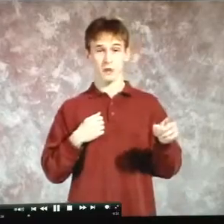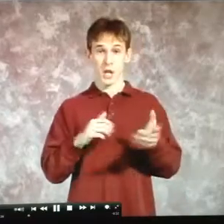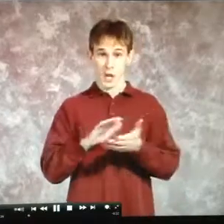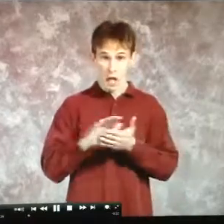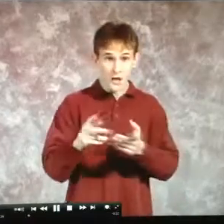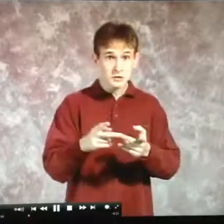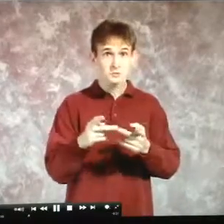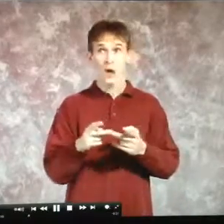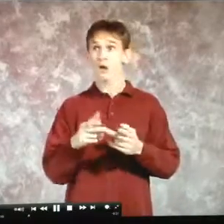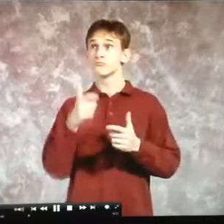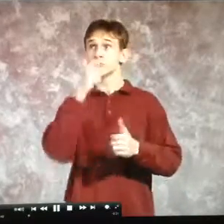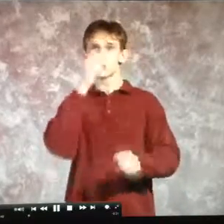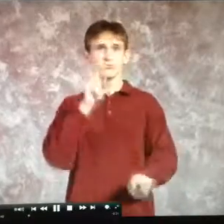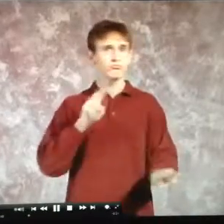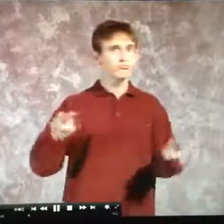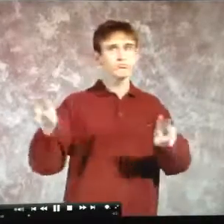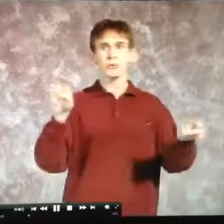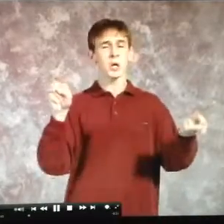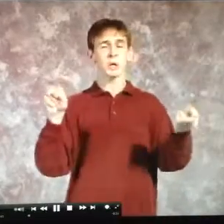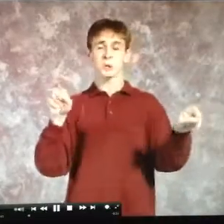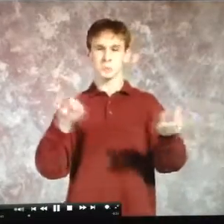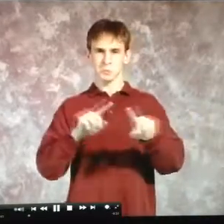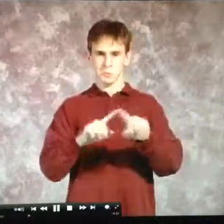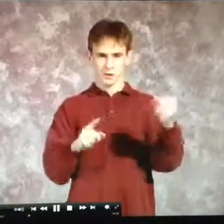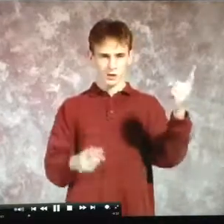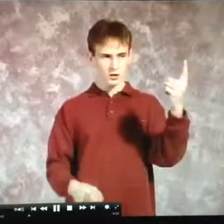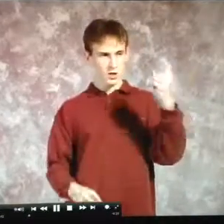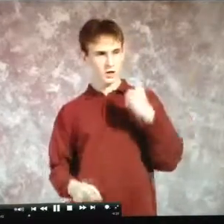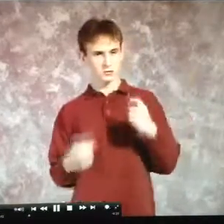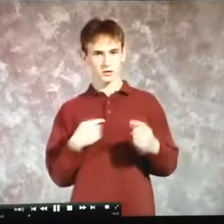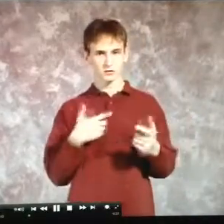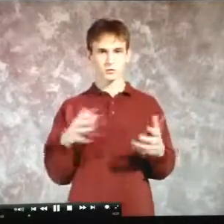Canada. It's such a nice place. It was really interesting to look around and see.